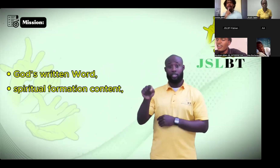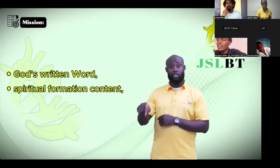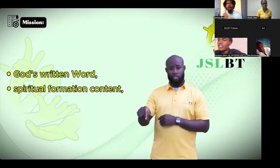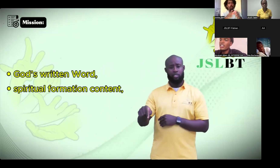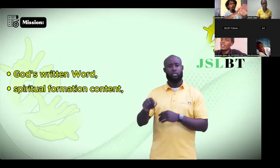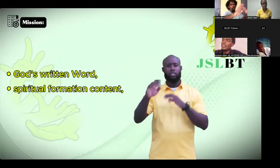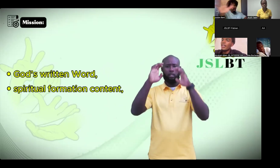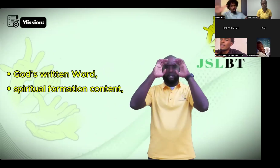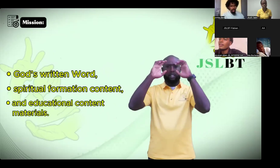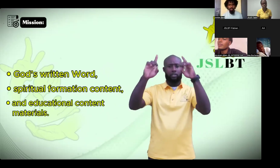encouraging and signing.